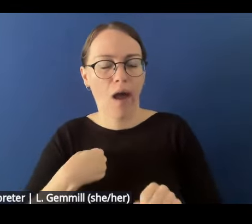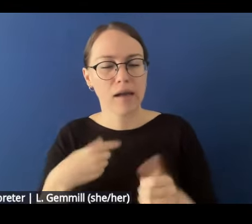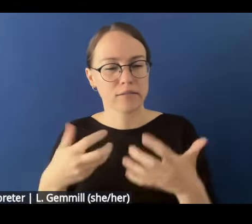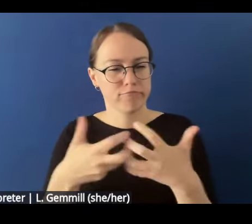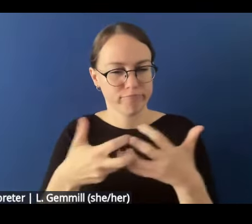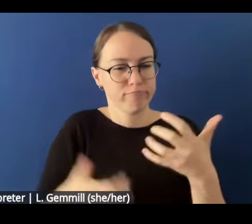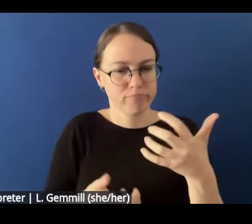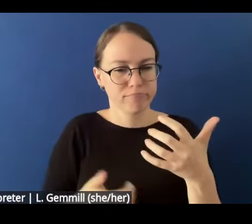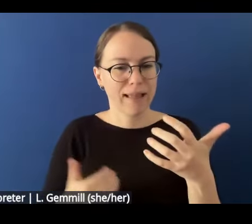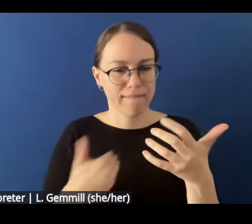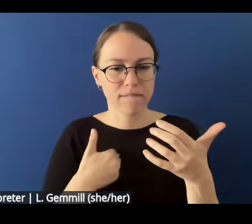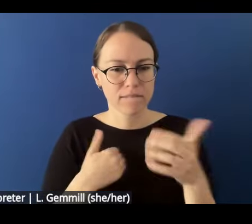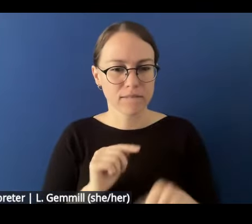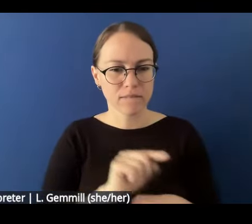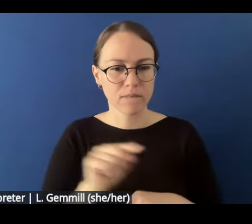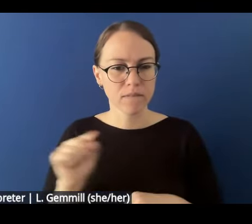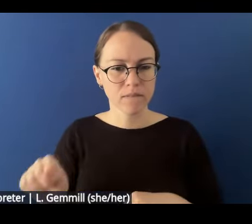We